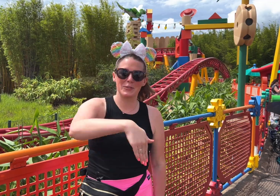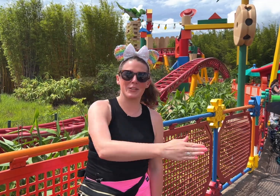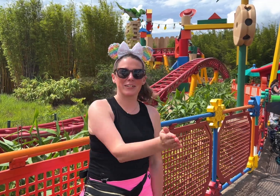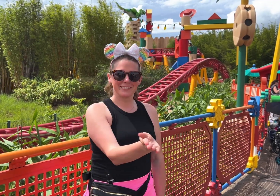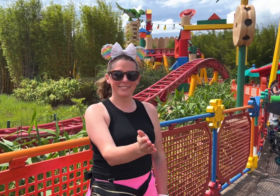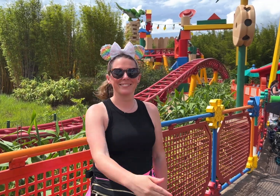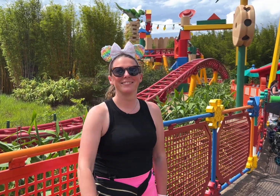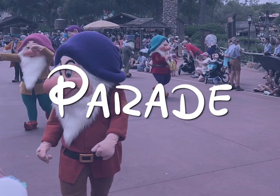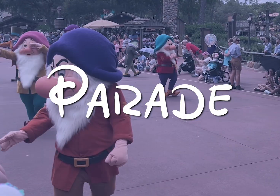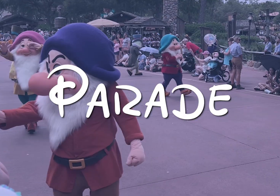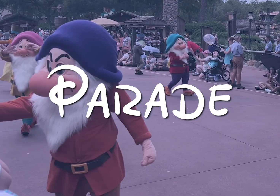coaster.